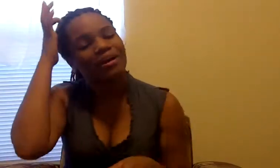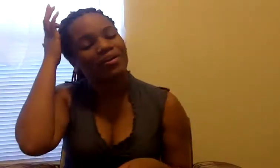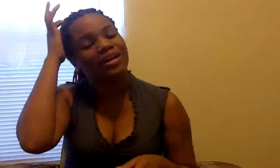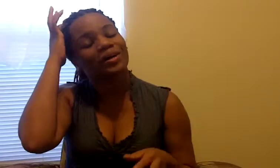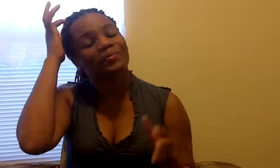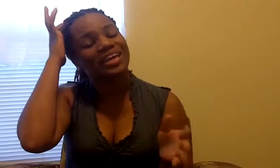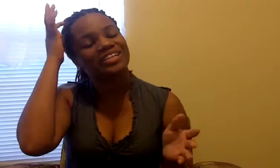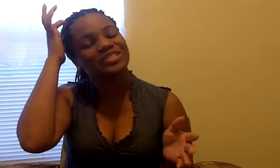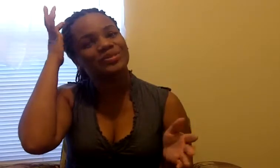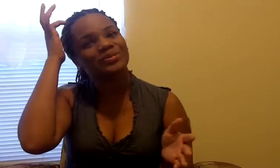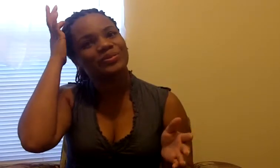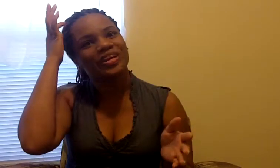about it, getting into